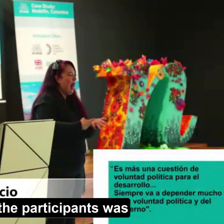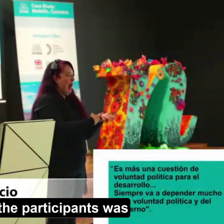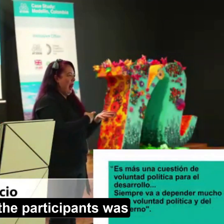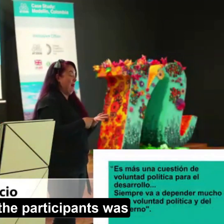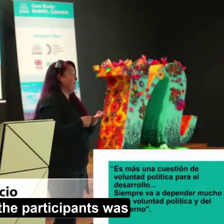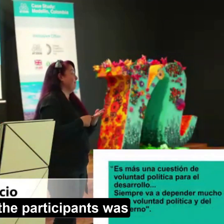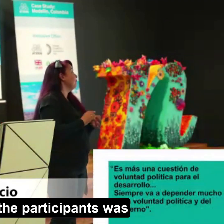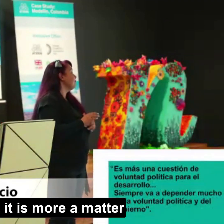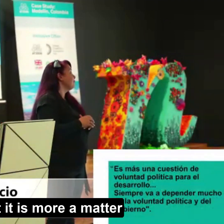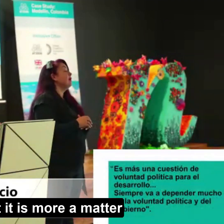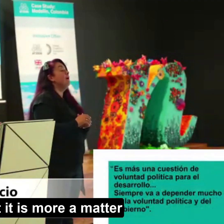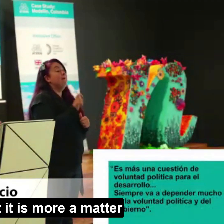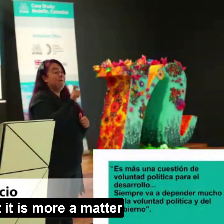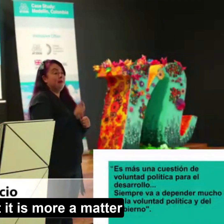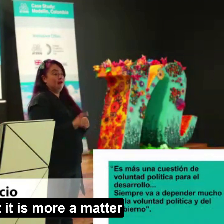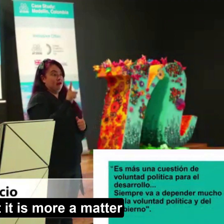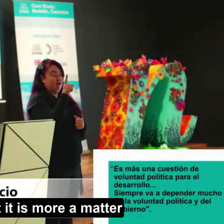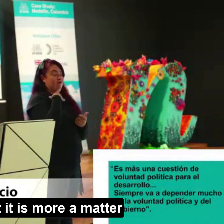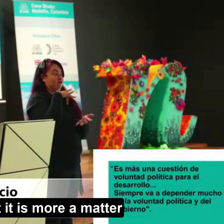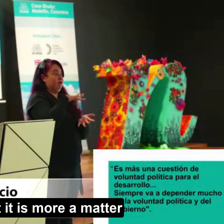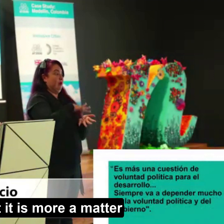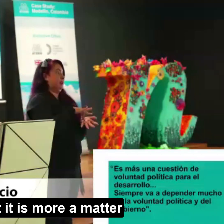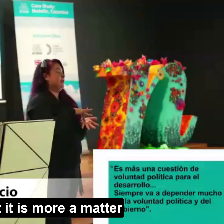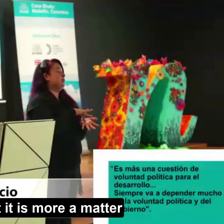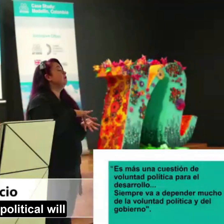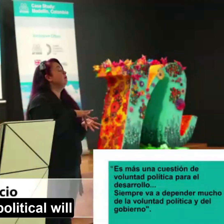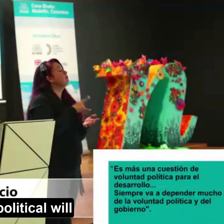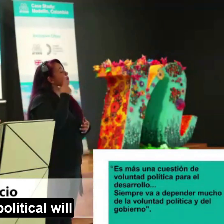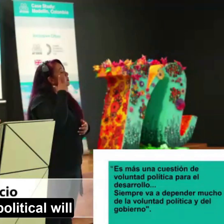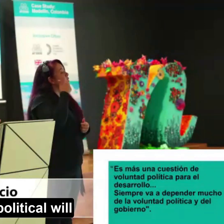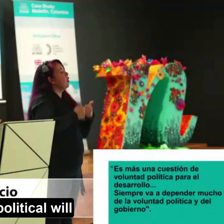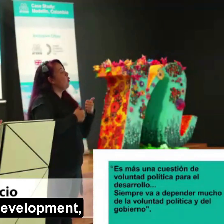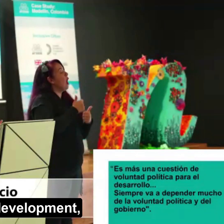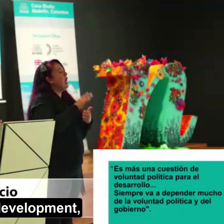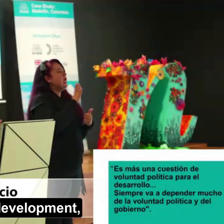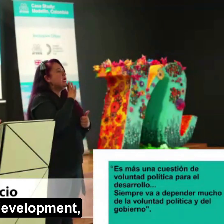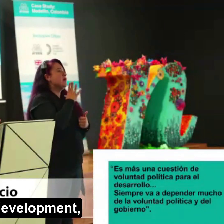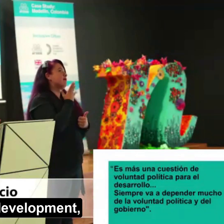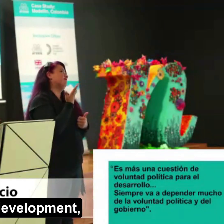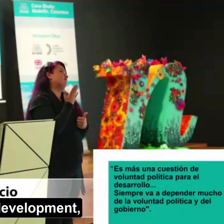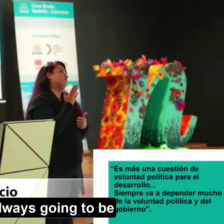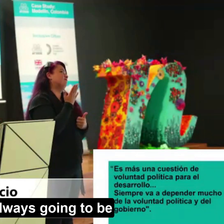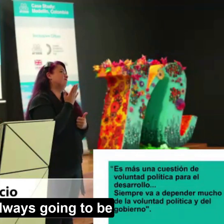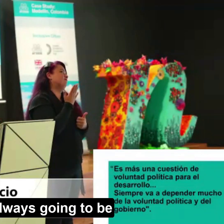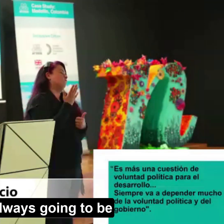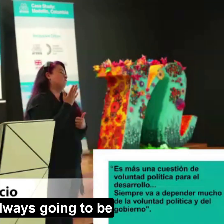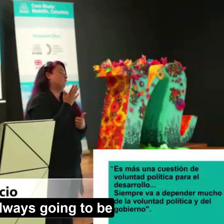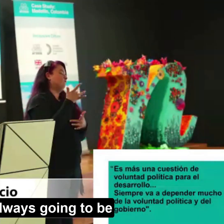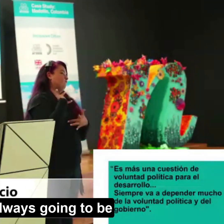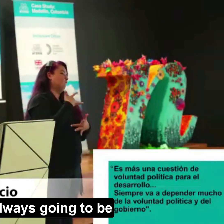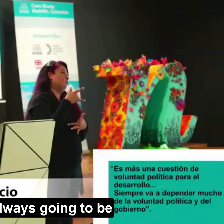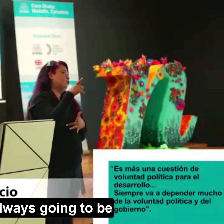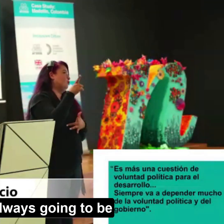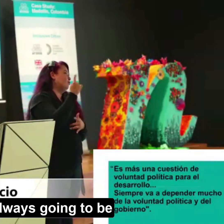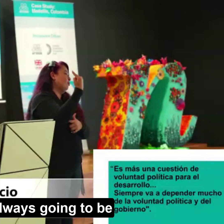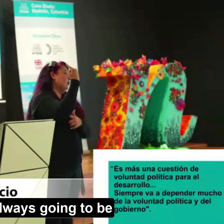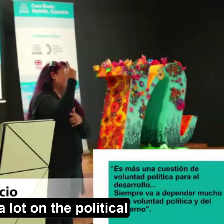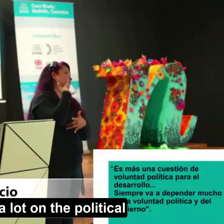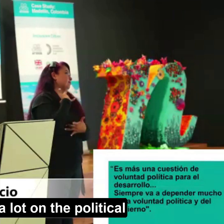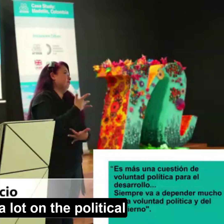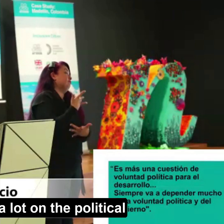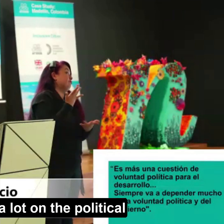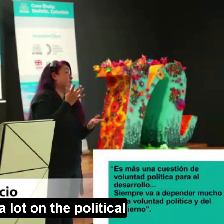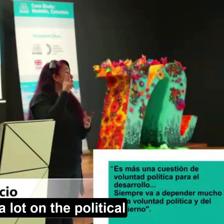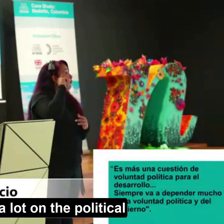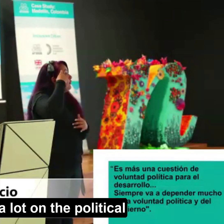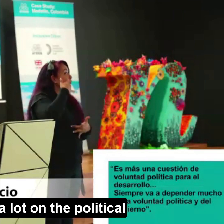the participants was saying that it is more a matter of political will for development. There is always going to